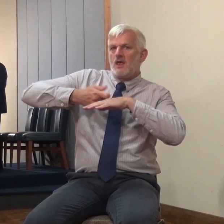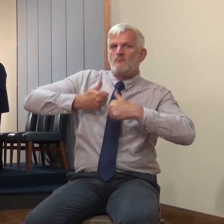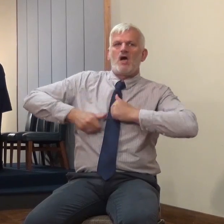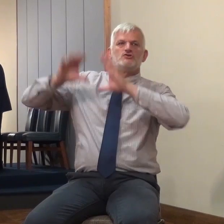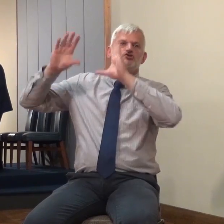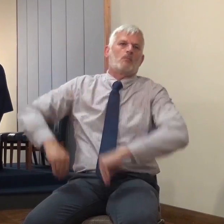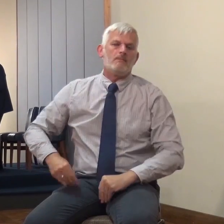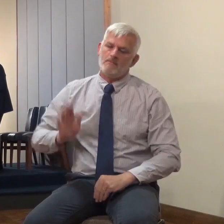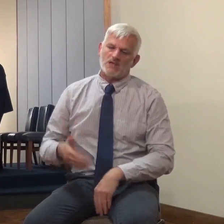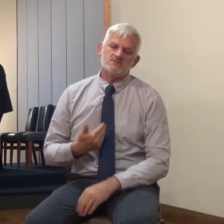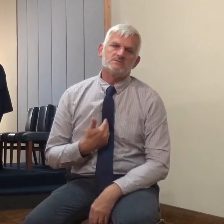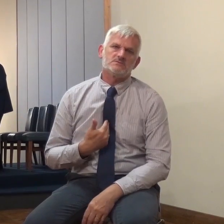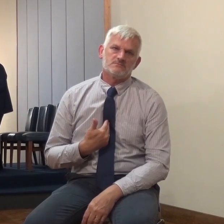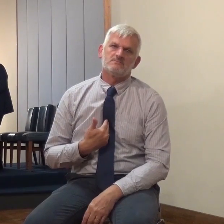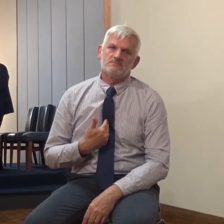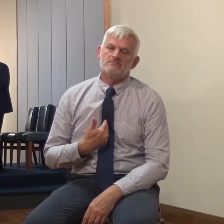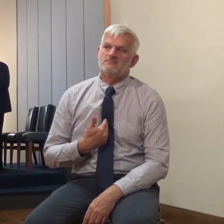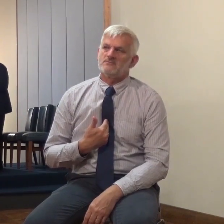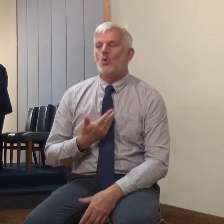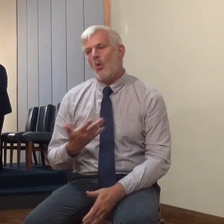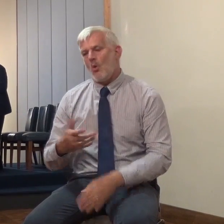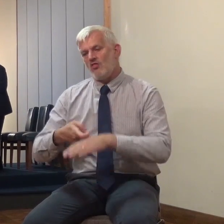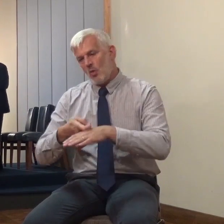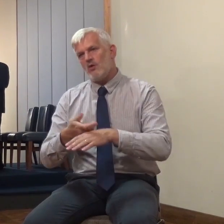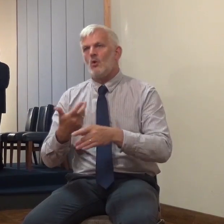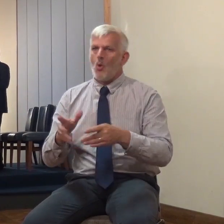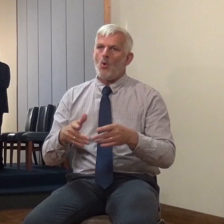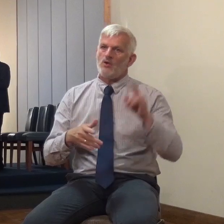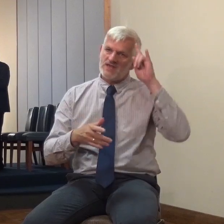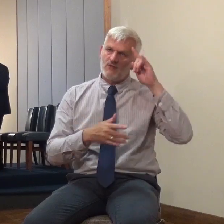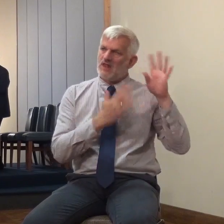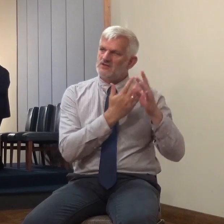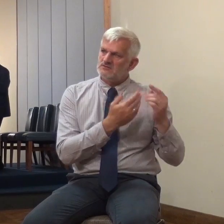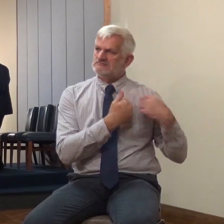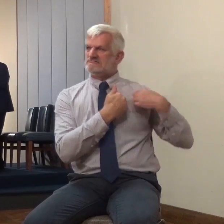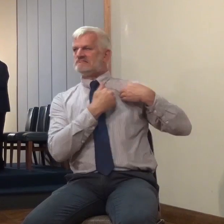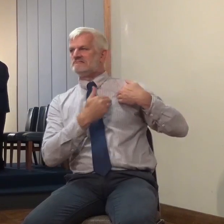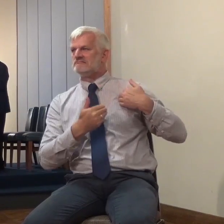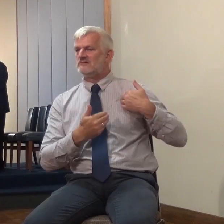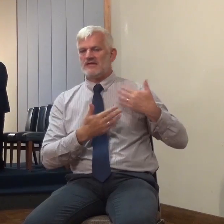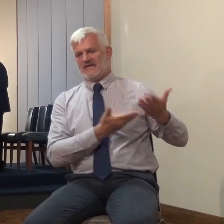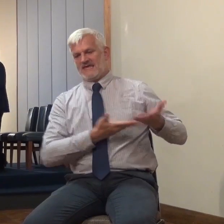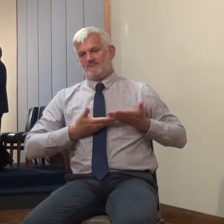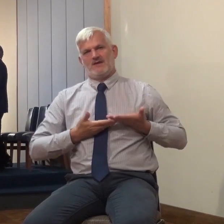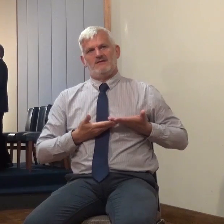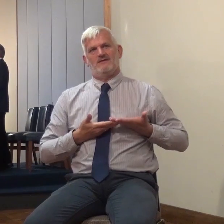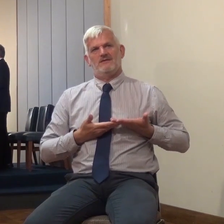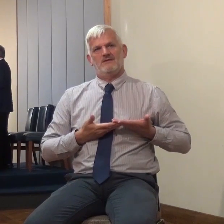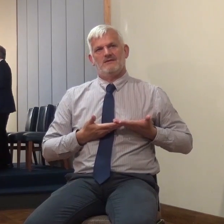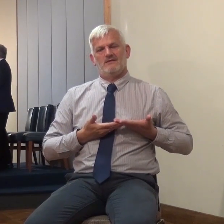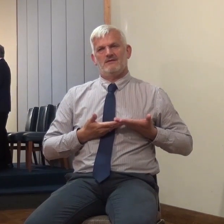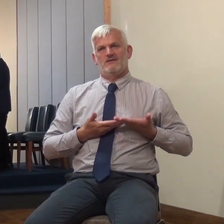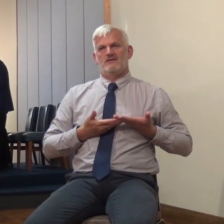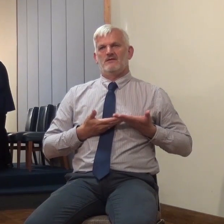above measure. So the Old Testament references referring to people that the Lord might